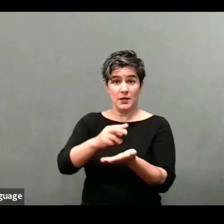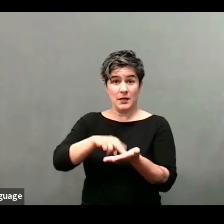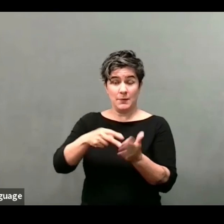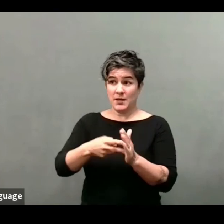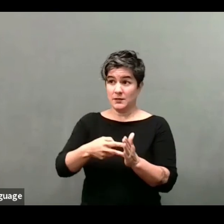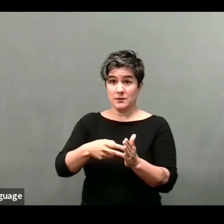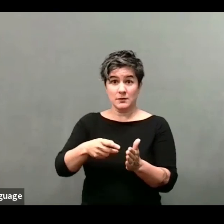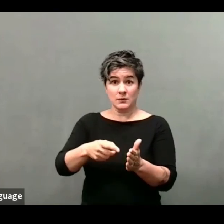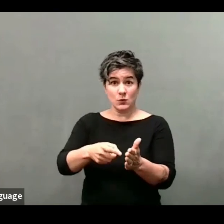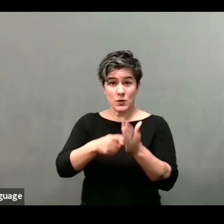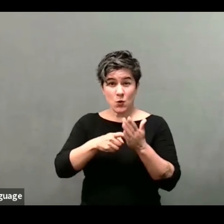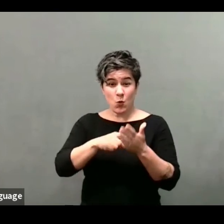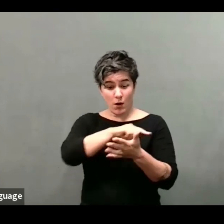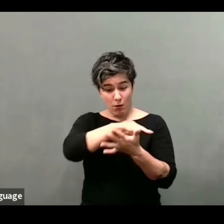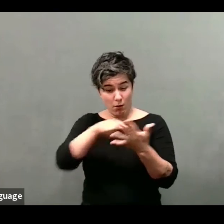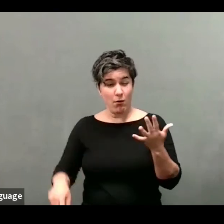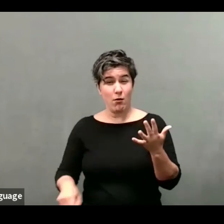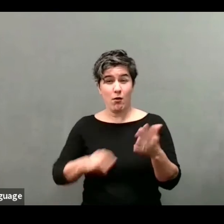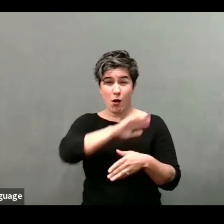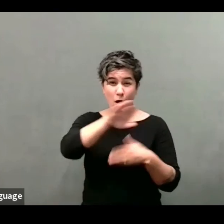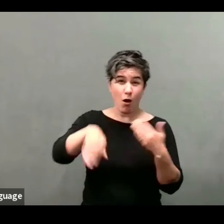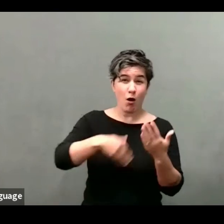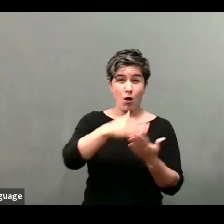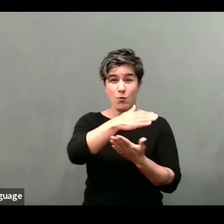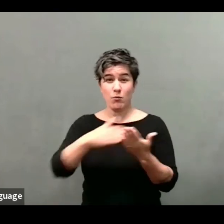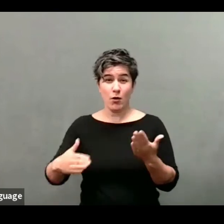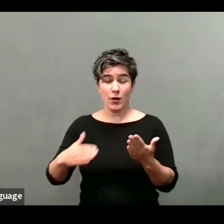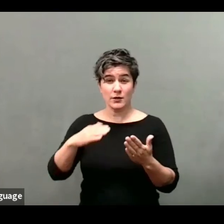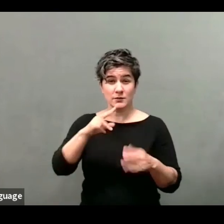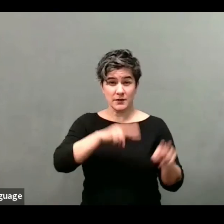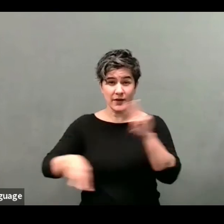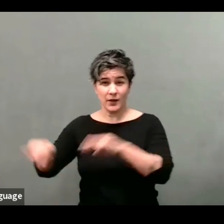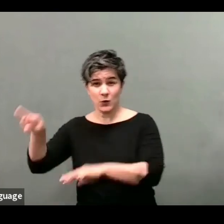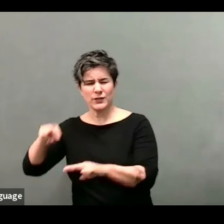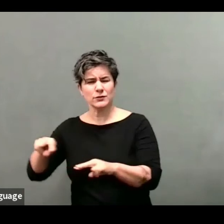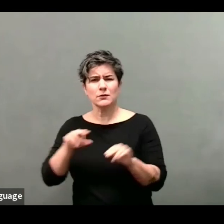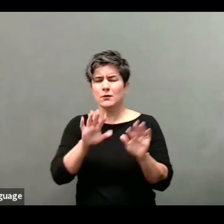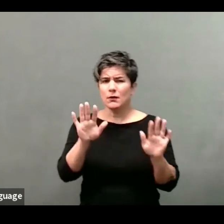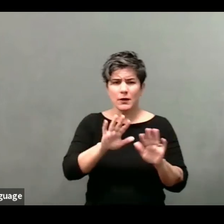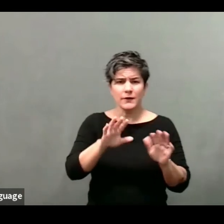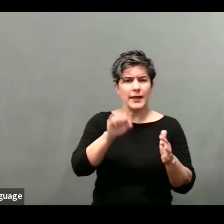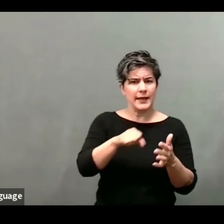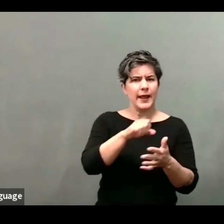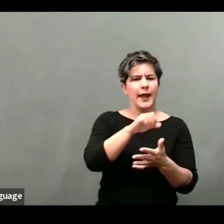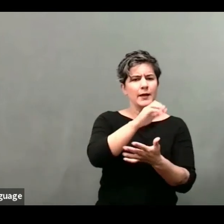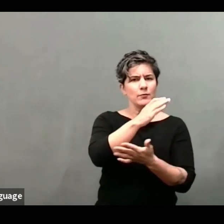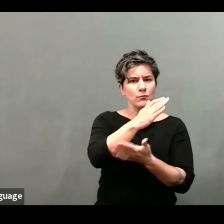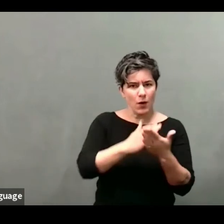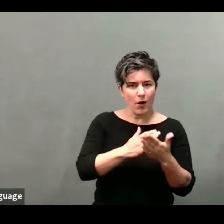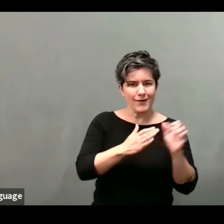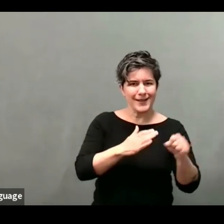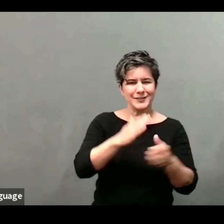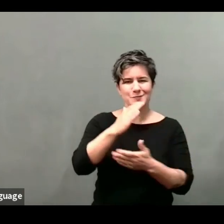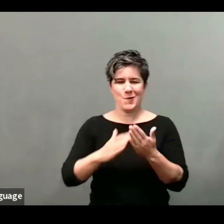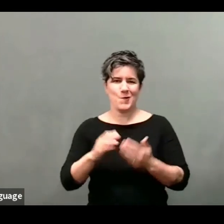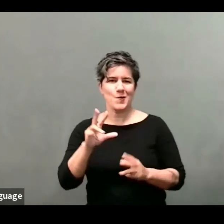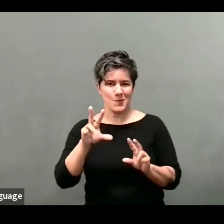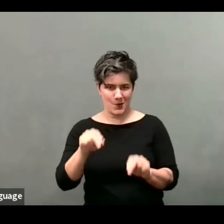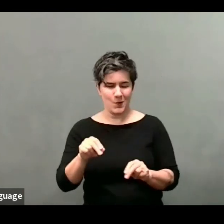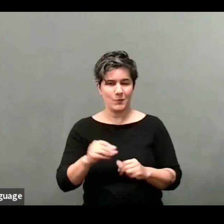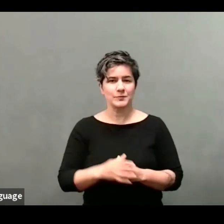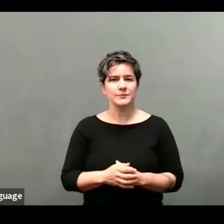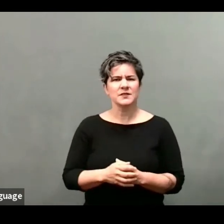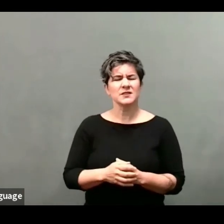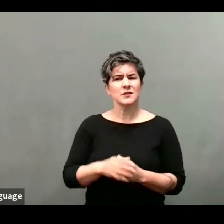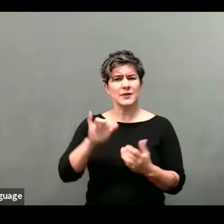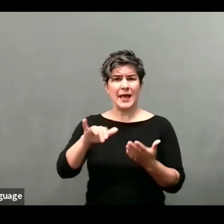automatically have to accept every part of medical evaluation and treatment, but it's just a nice way to check in on